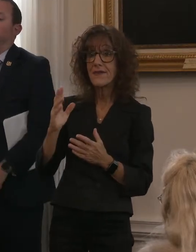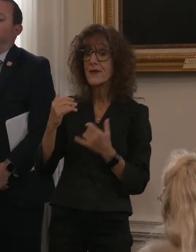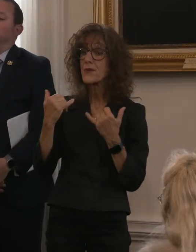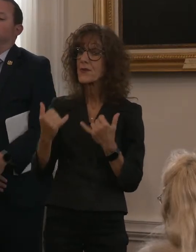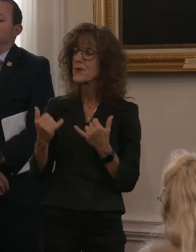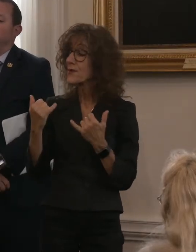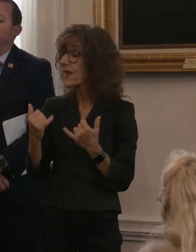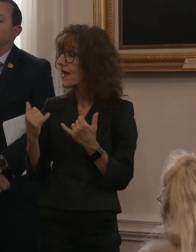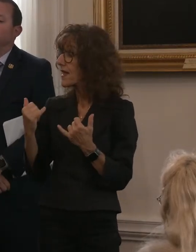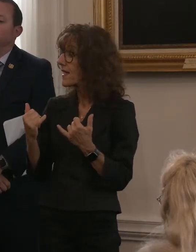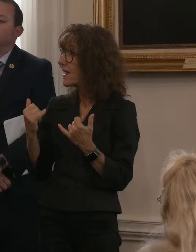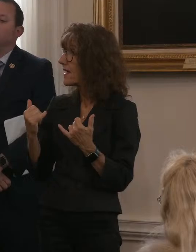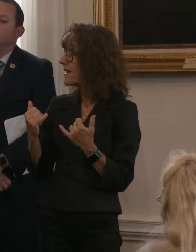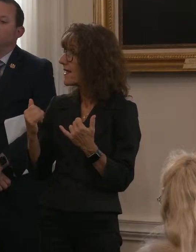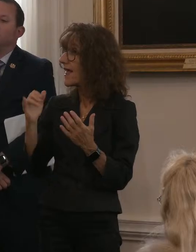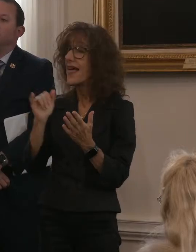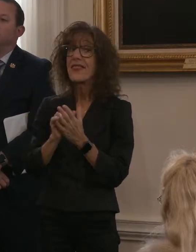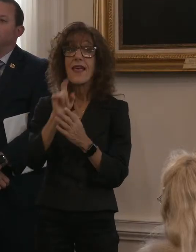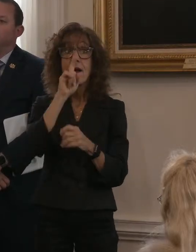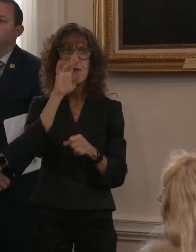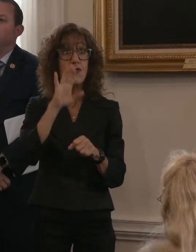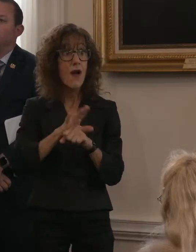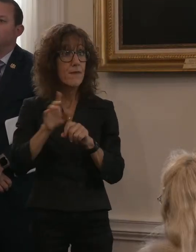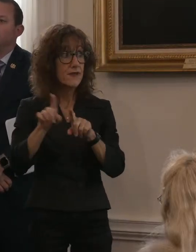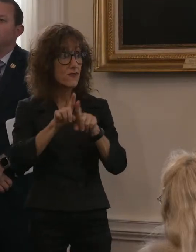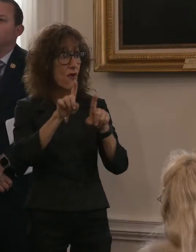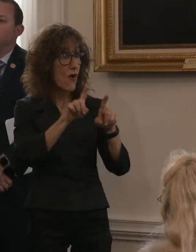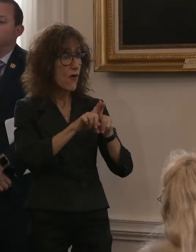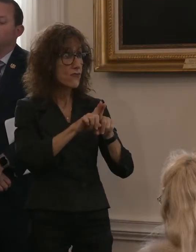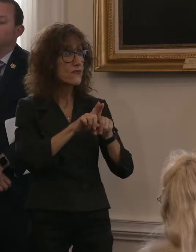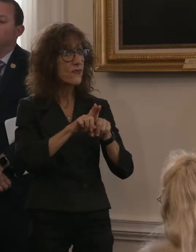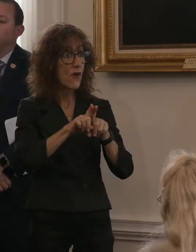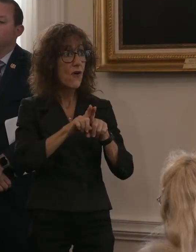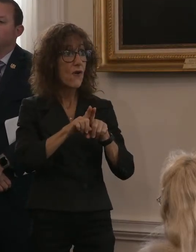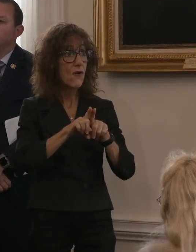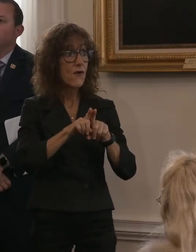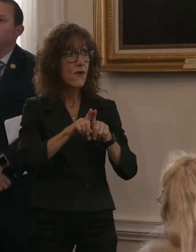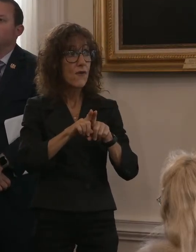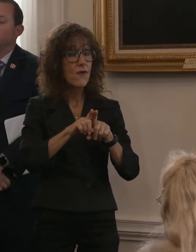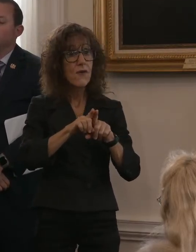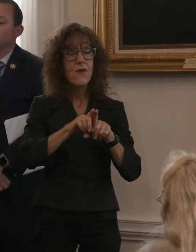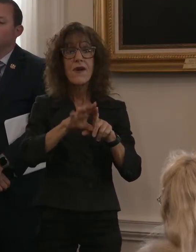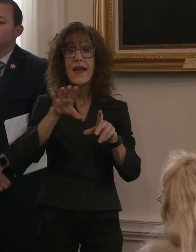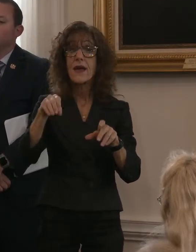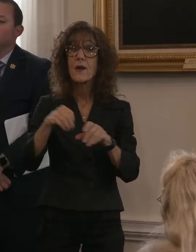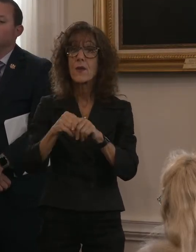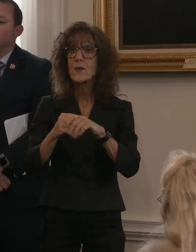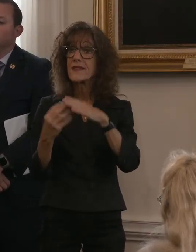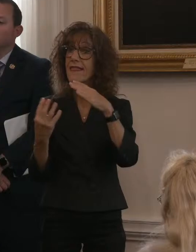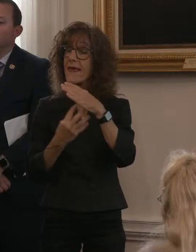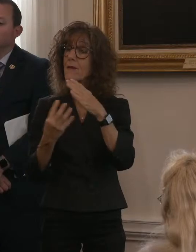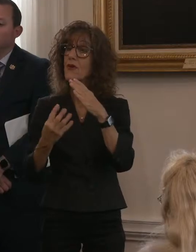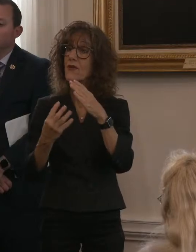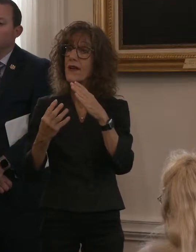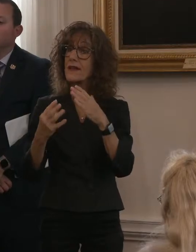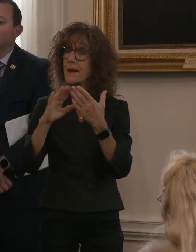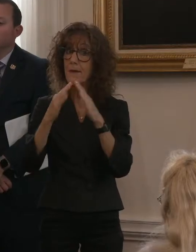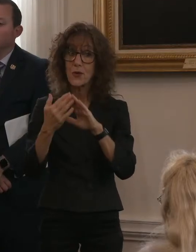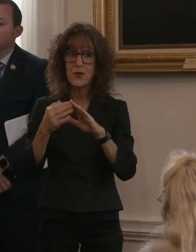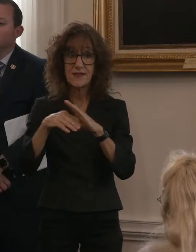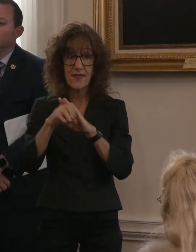Today, that promise also extends to the immigrant communities in our